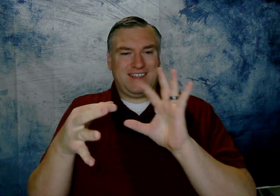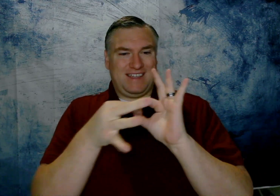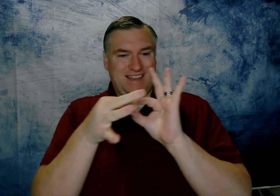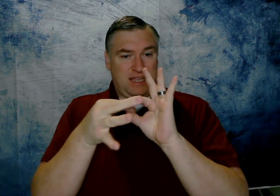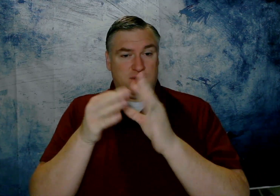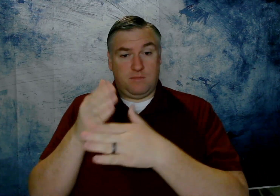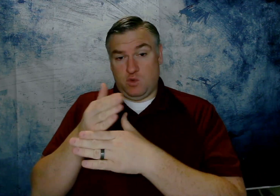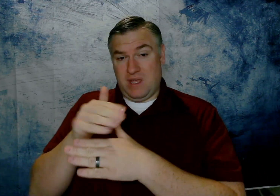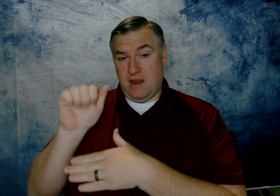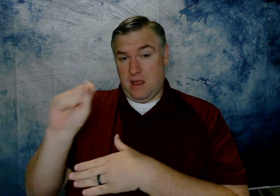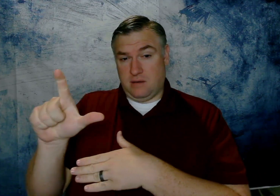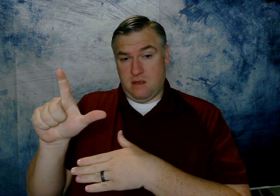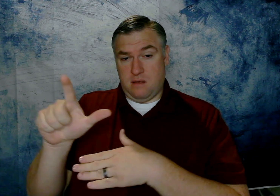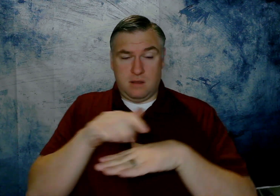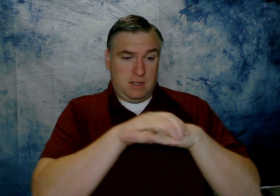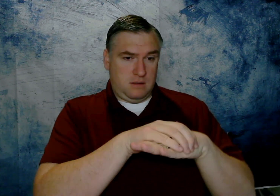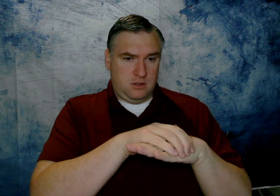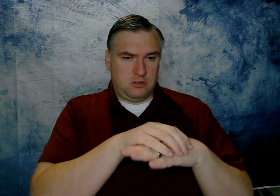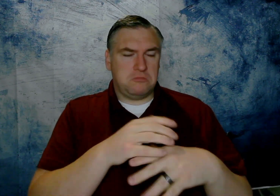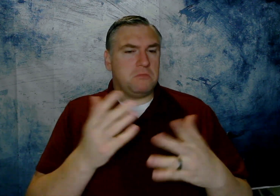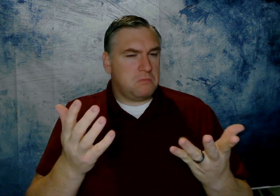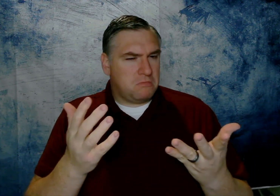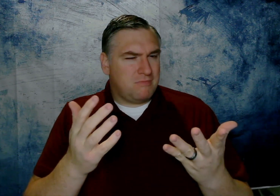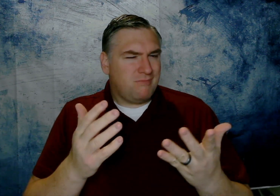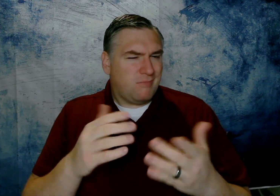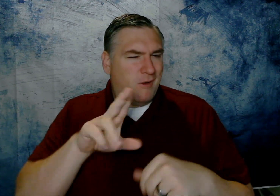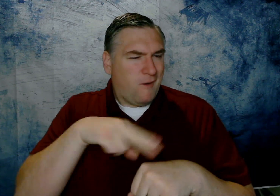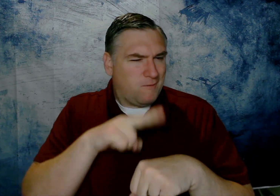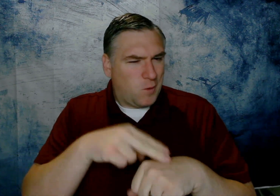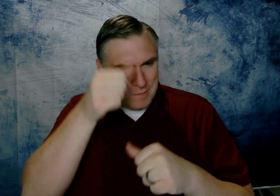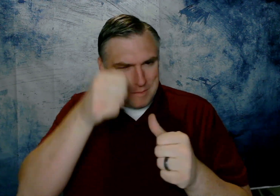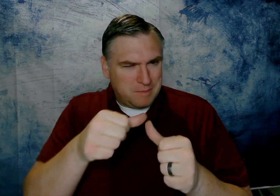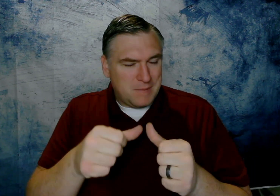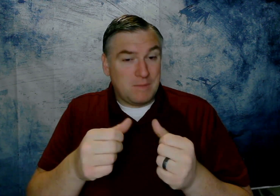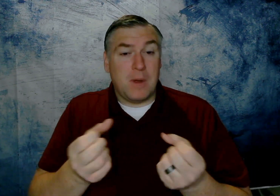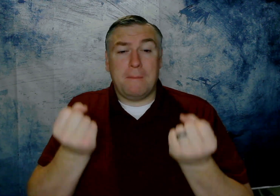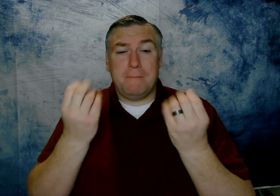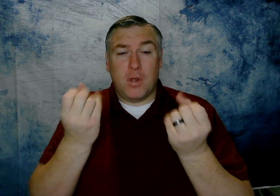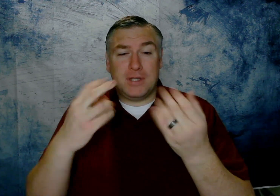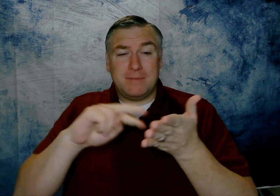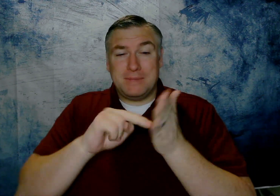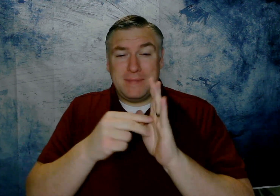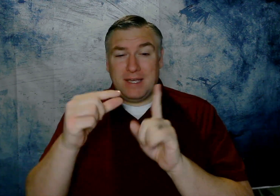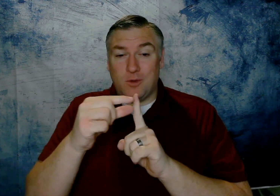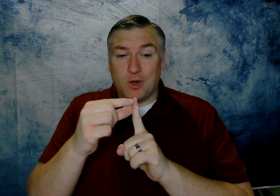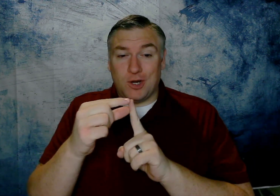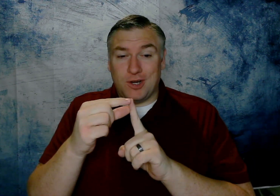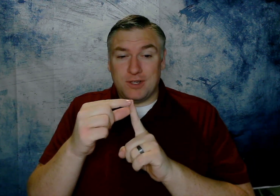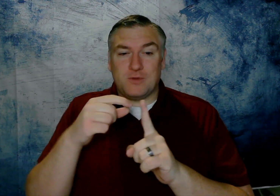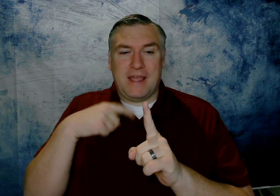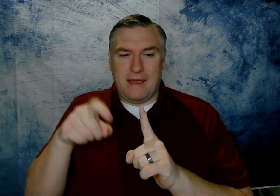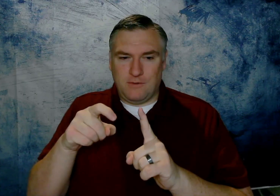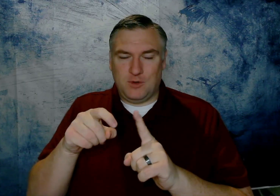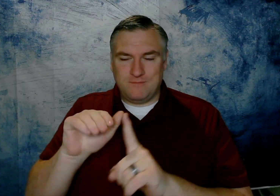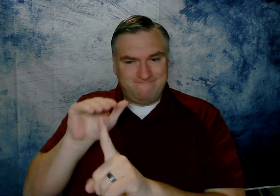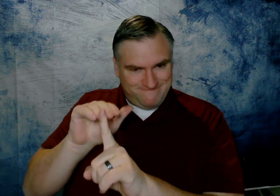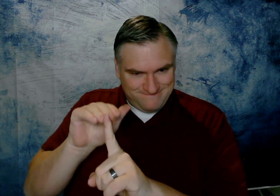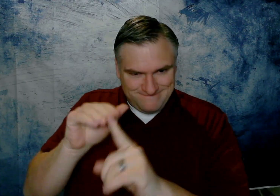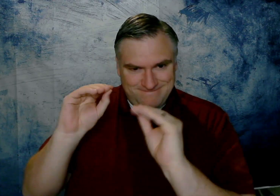Sandwiching, chaining, it shows the connection between ASL and English. And of course, remember multiple meaning words.